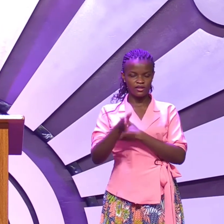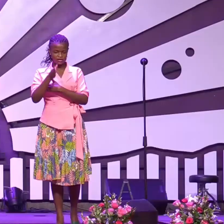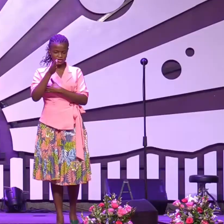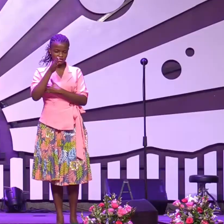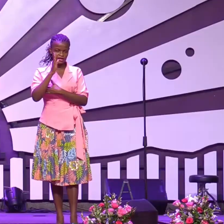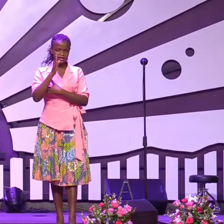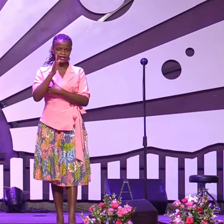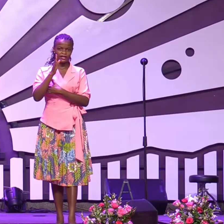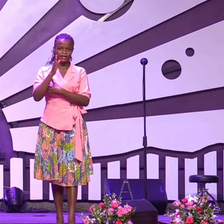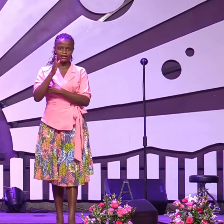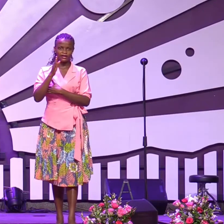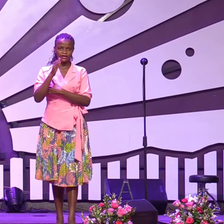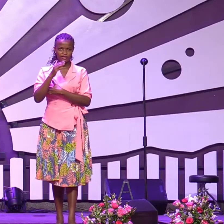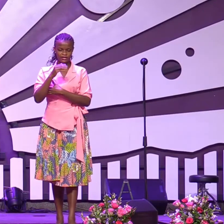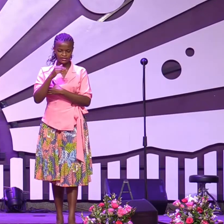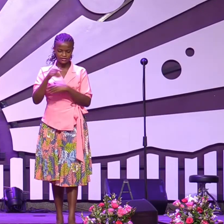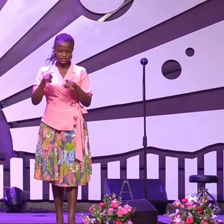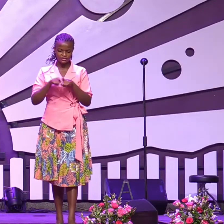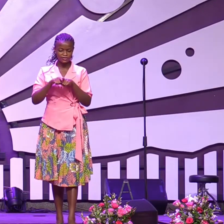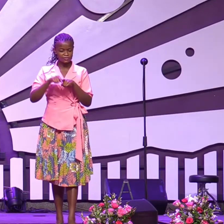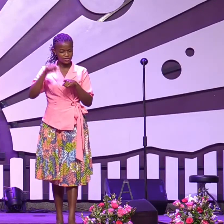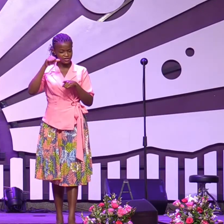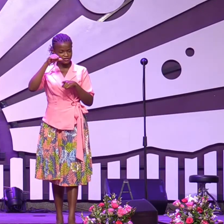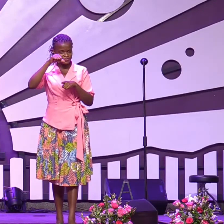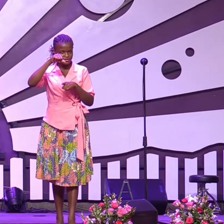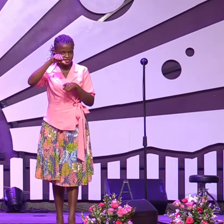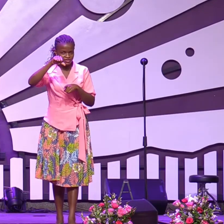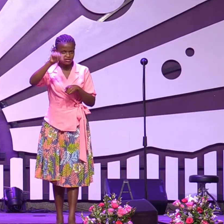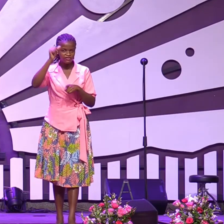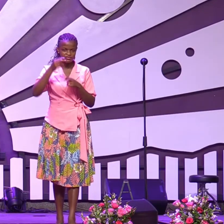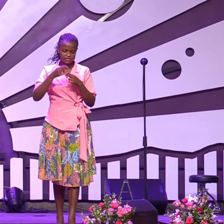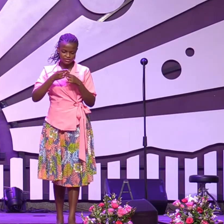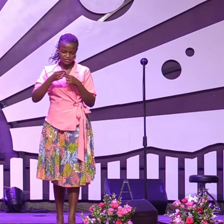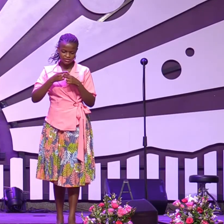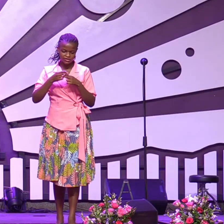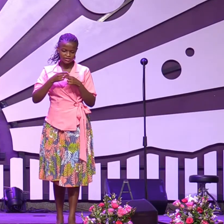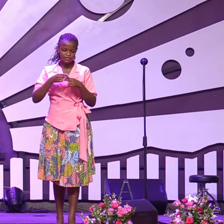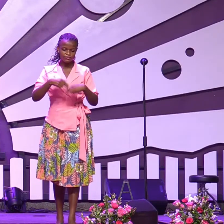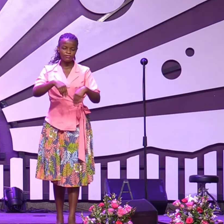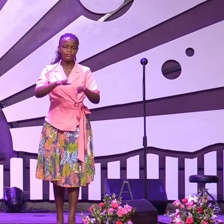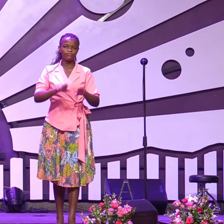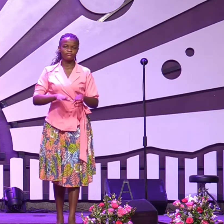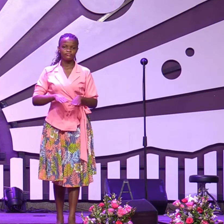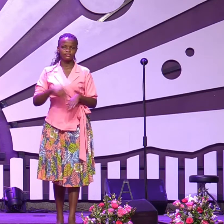personally buried him katonda kuhumpi katono ya muzika